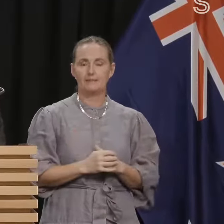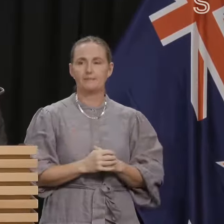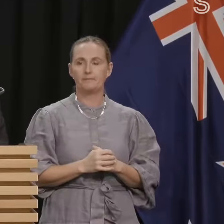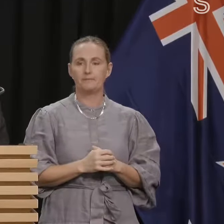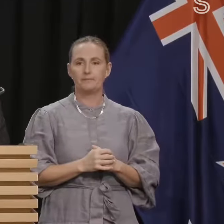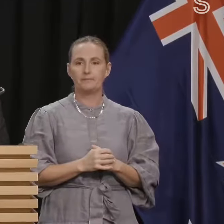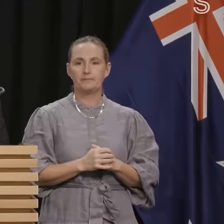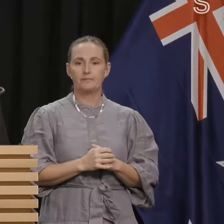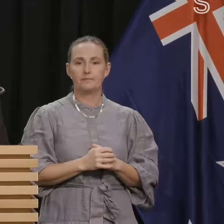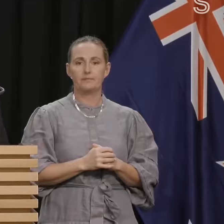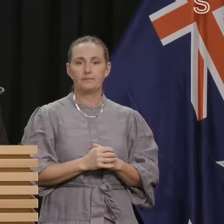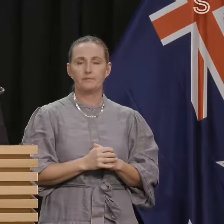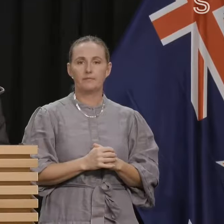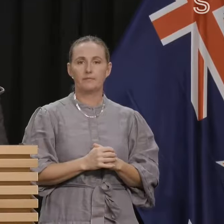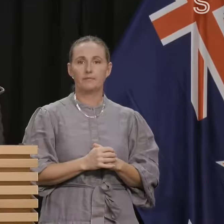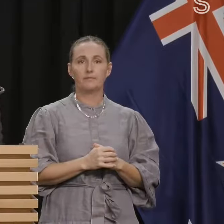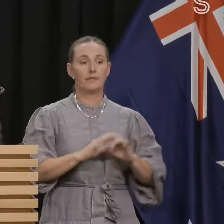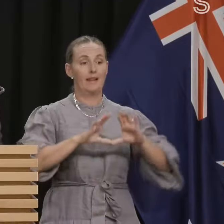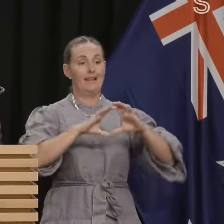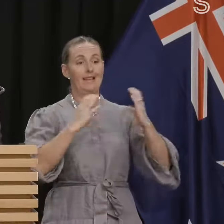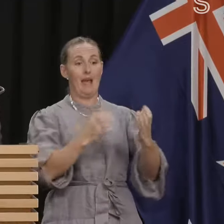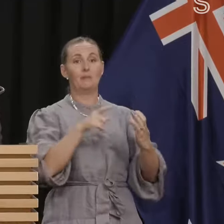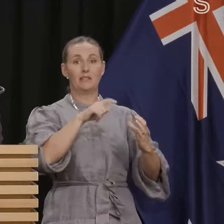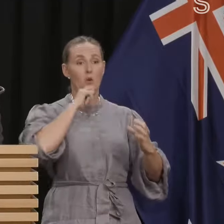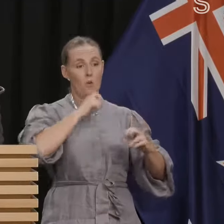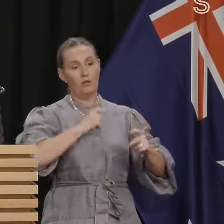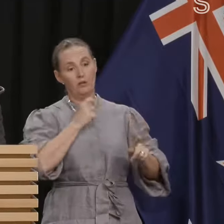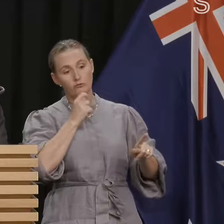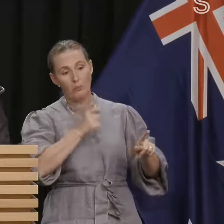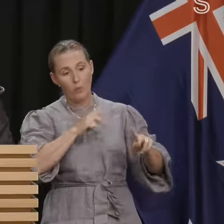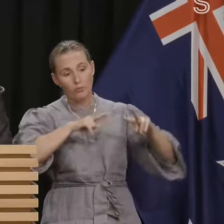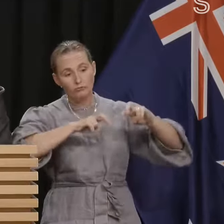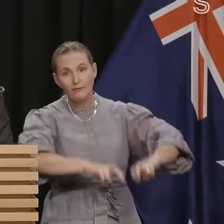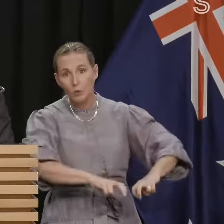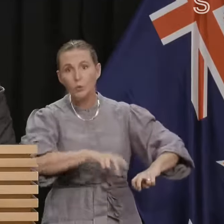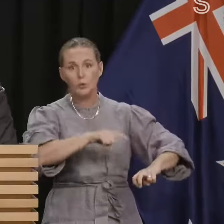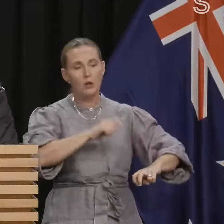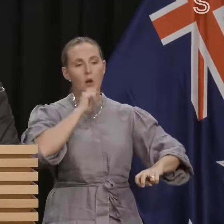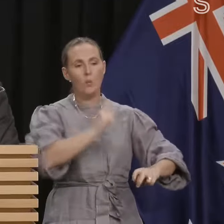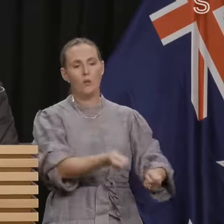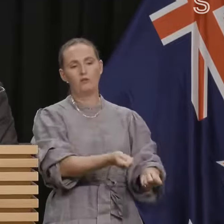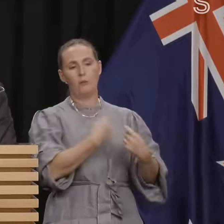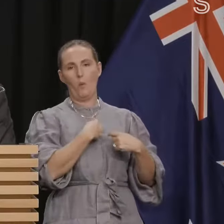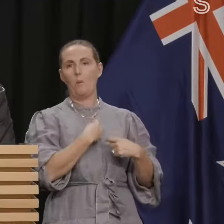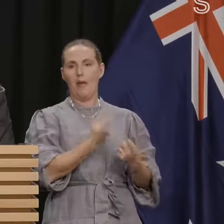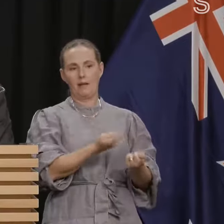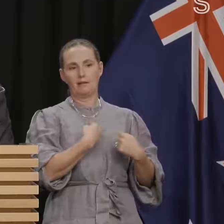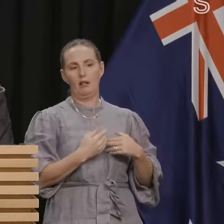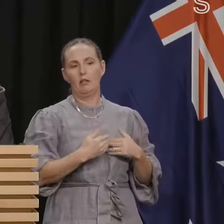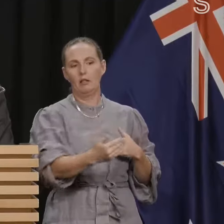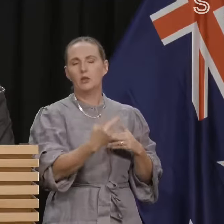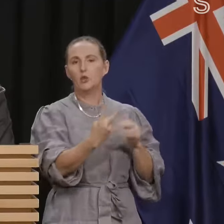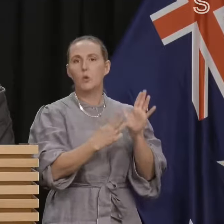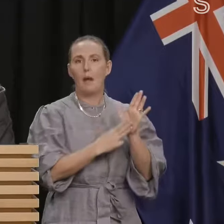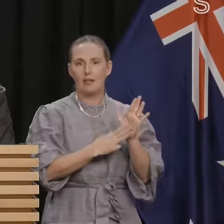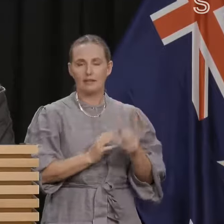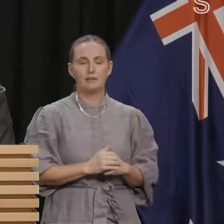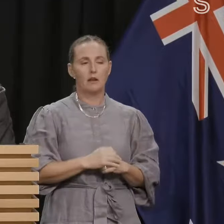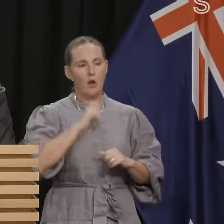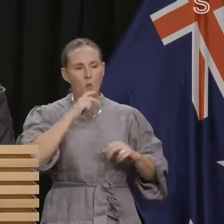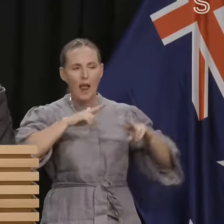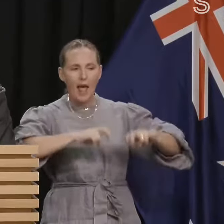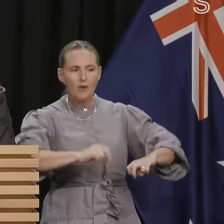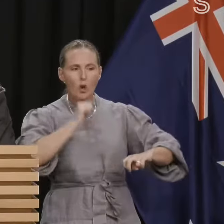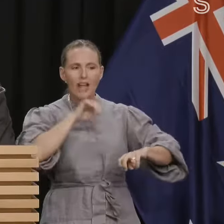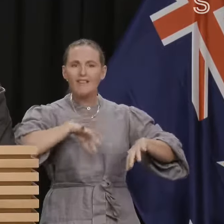it's expected to report back within 2 months. It will look at whether there were any other breaches of Cabinet collective responsibility or